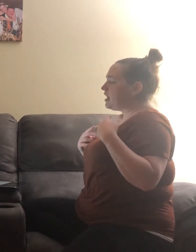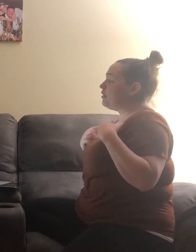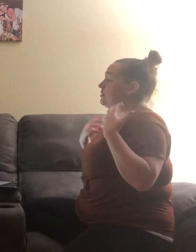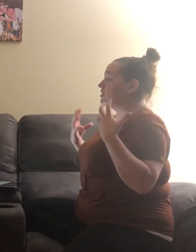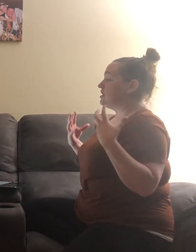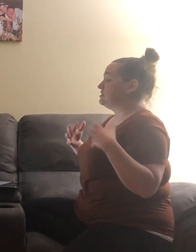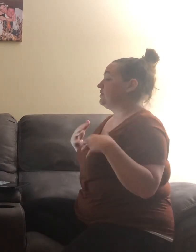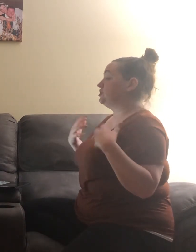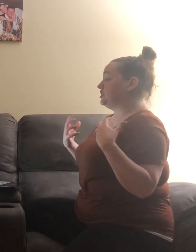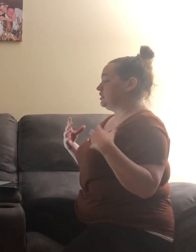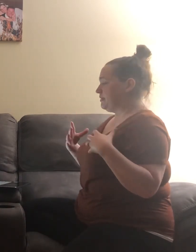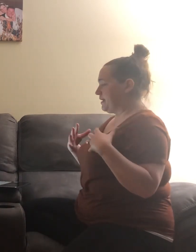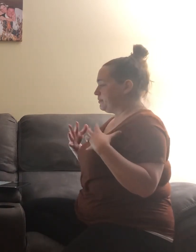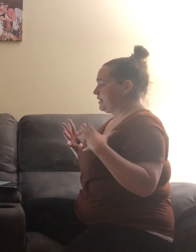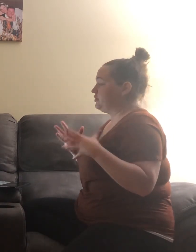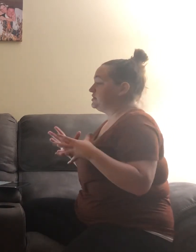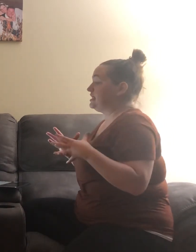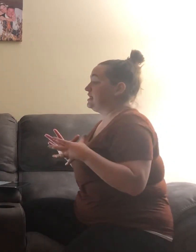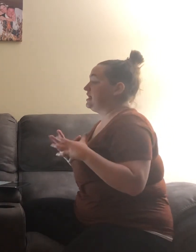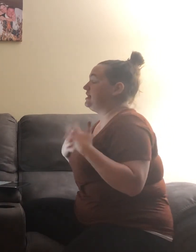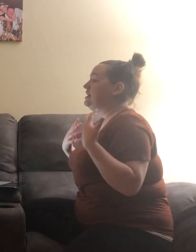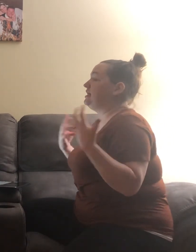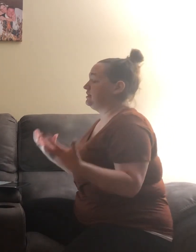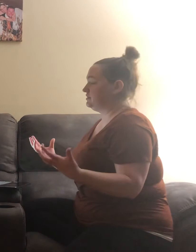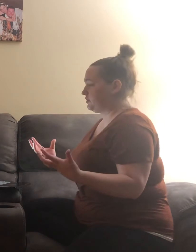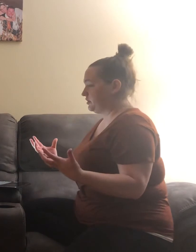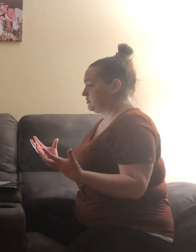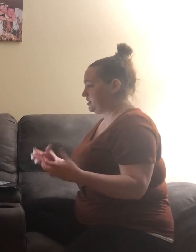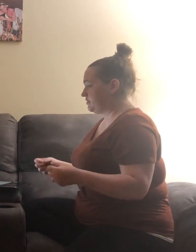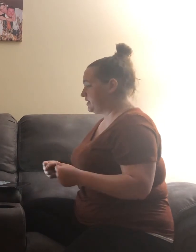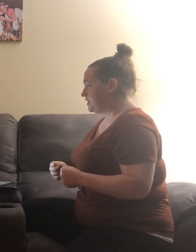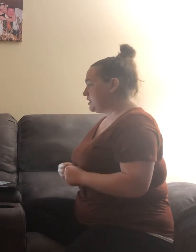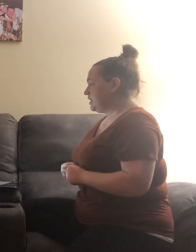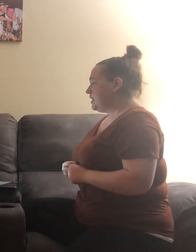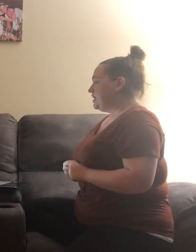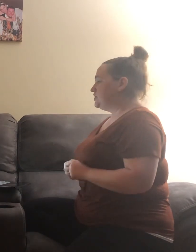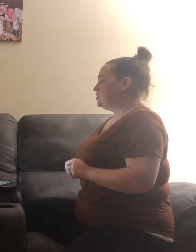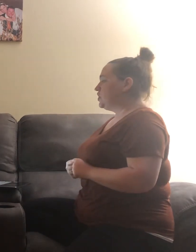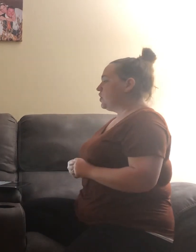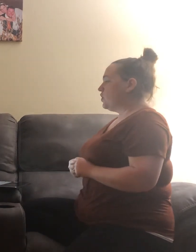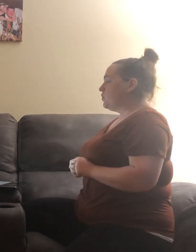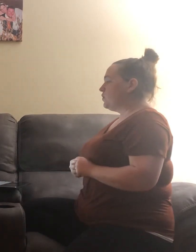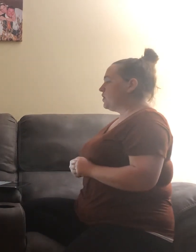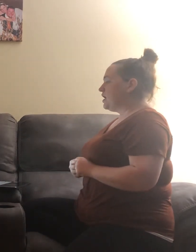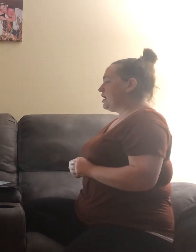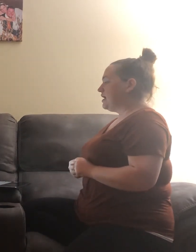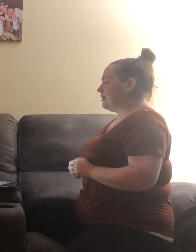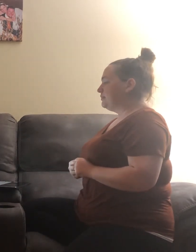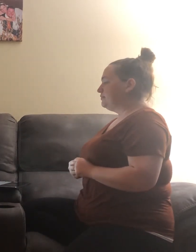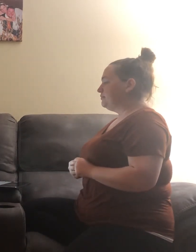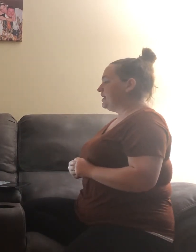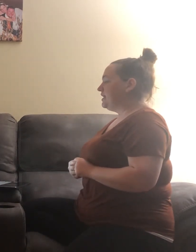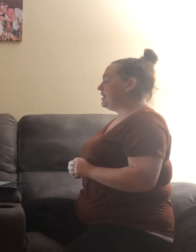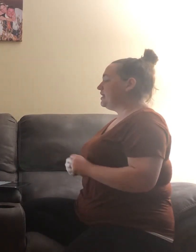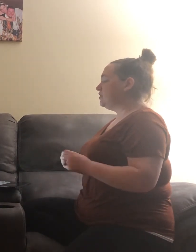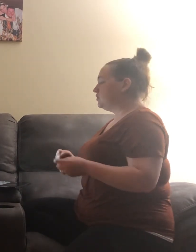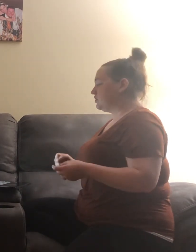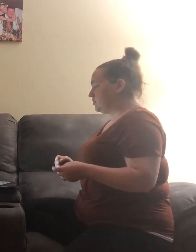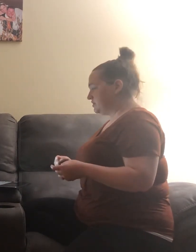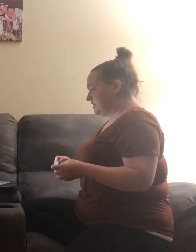help your lungs function a little bit better by using an inhaled corticosteroid. And so an inhaled